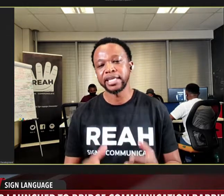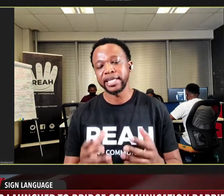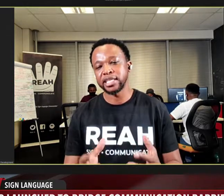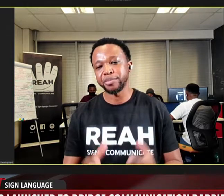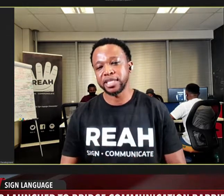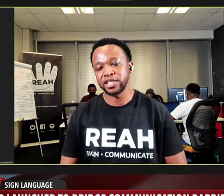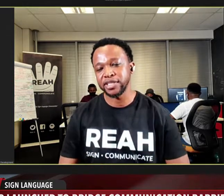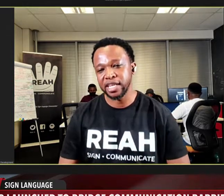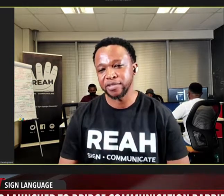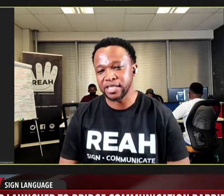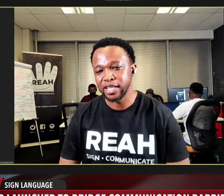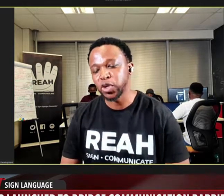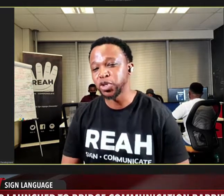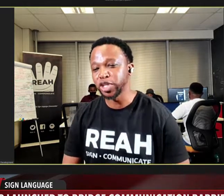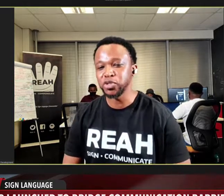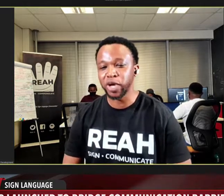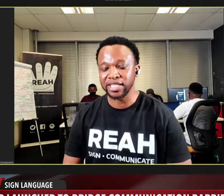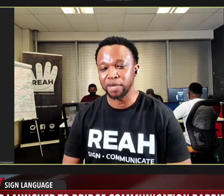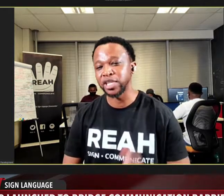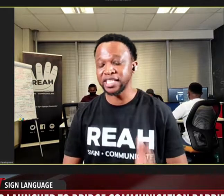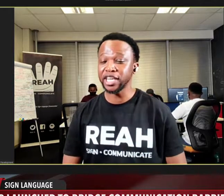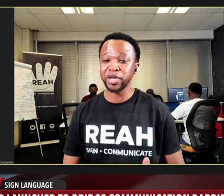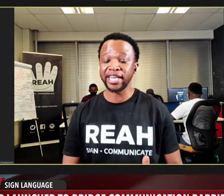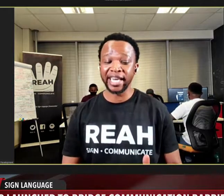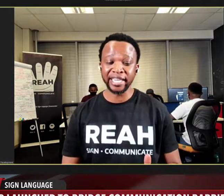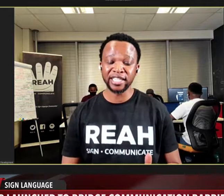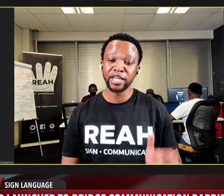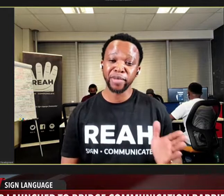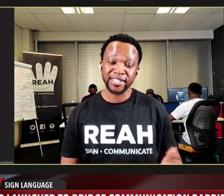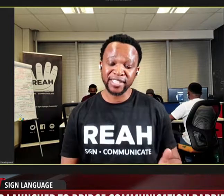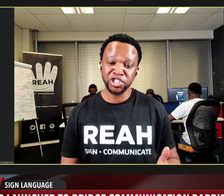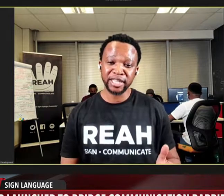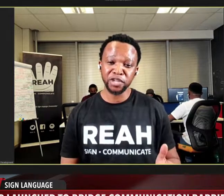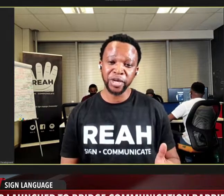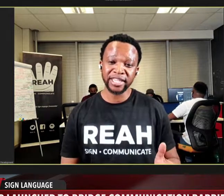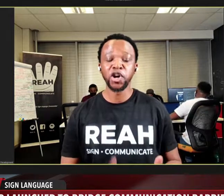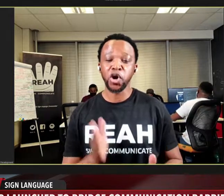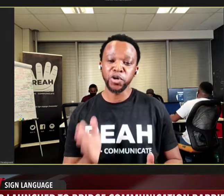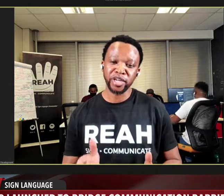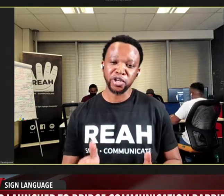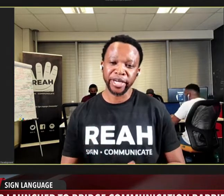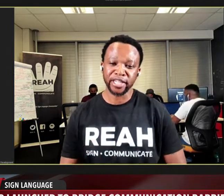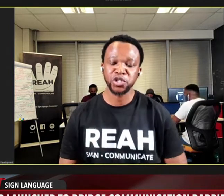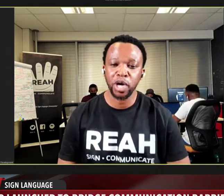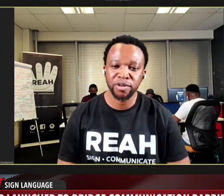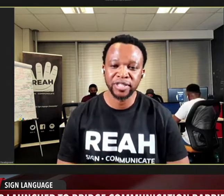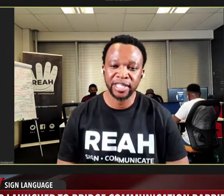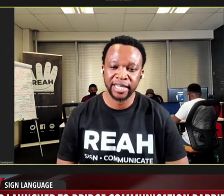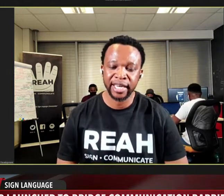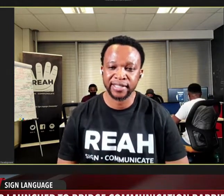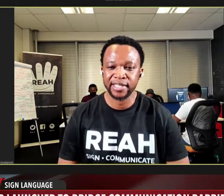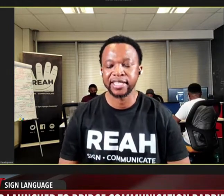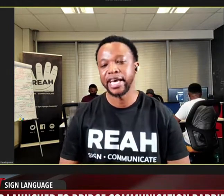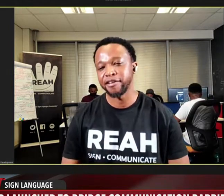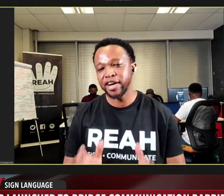provide interpretation services. So you don't need to worry, Thabo. It's either you can learn it by searching that word, or you can connect to our feature